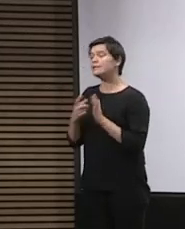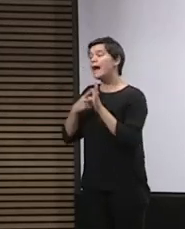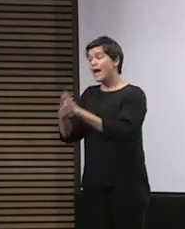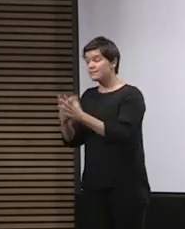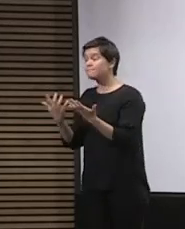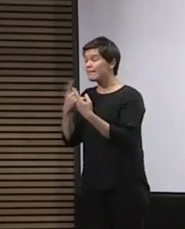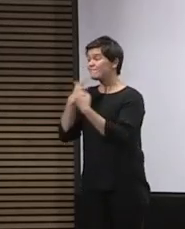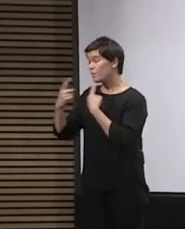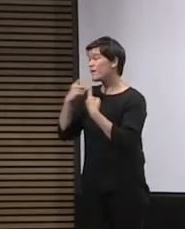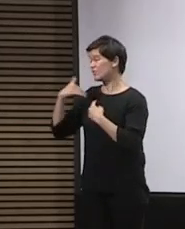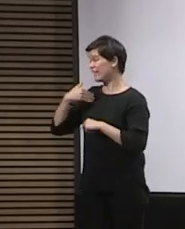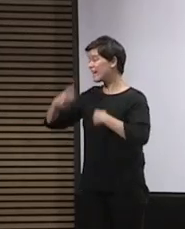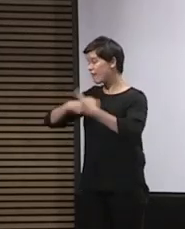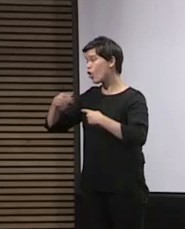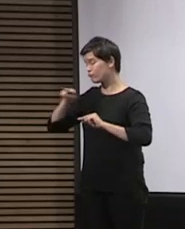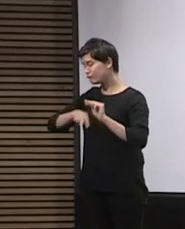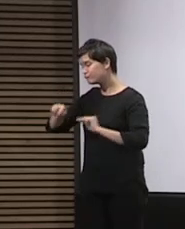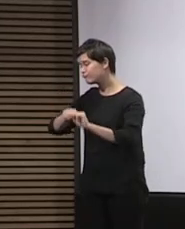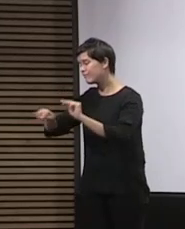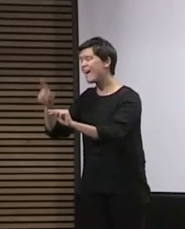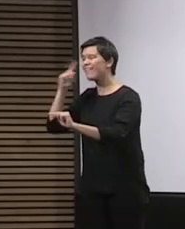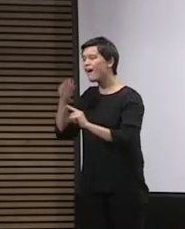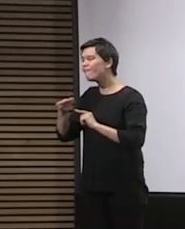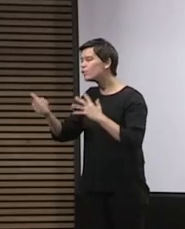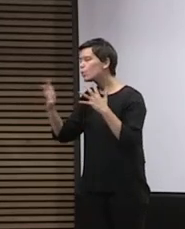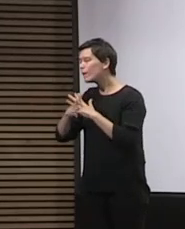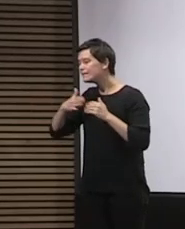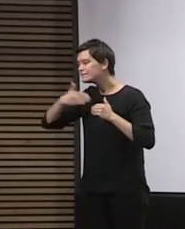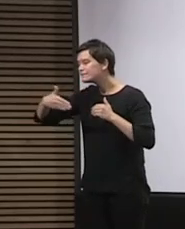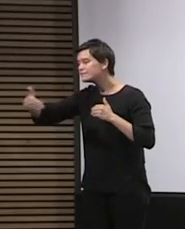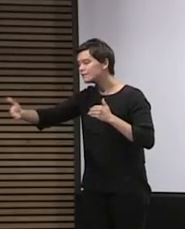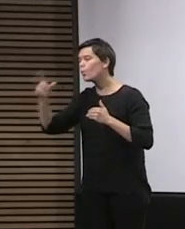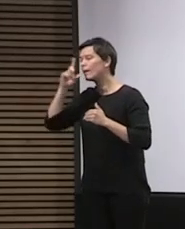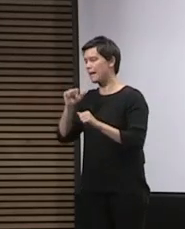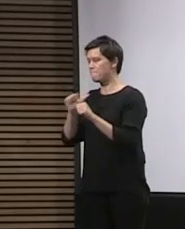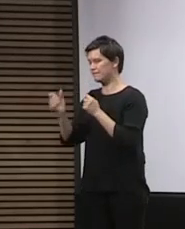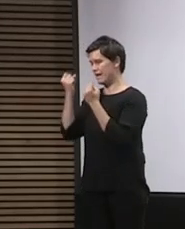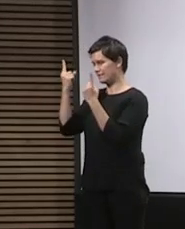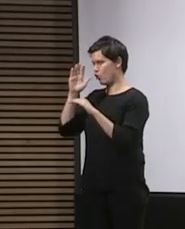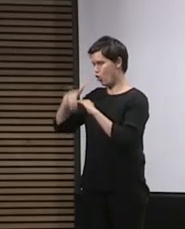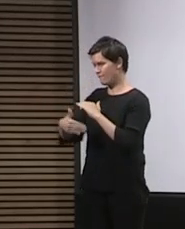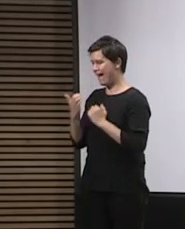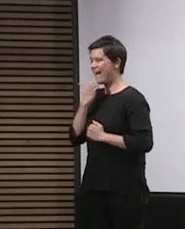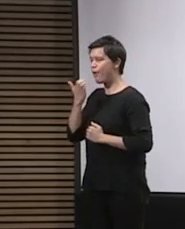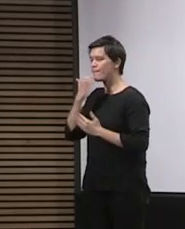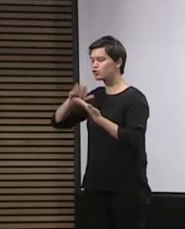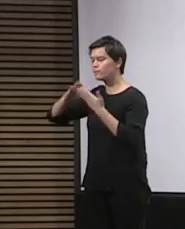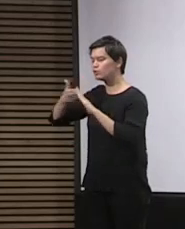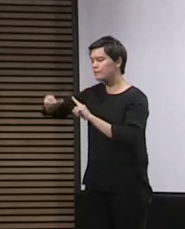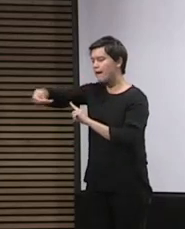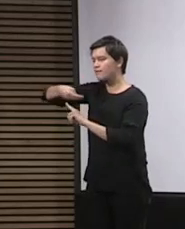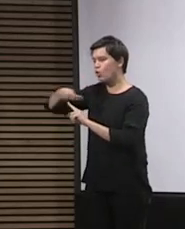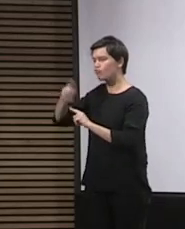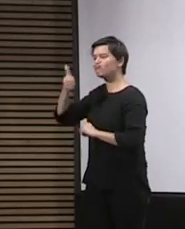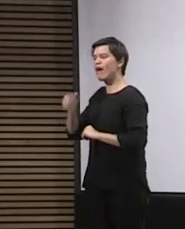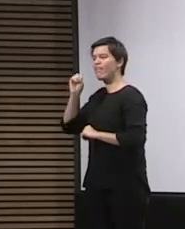that here and now. So in the next couple of weeks, I think we will have a much better assessment of what the community transmission is, bearing in mind that